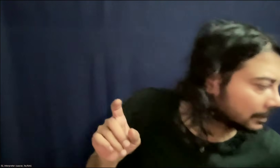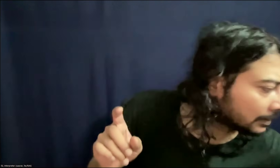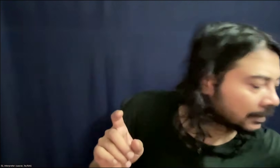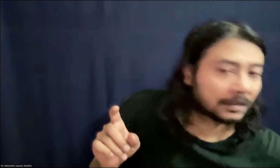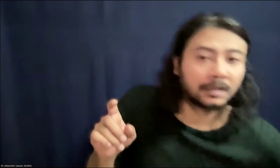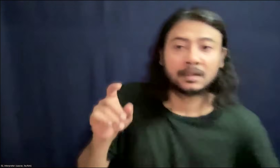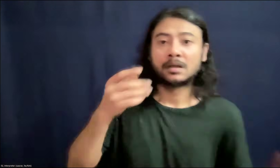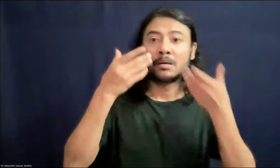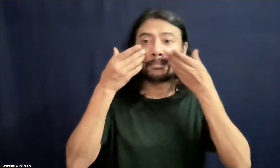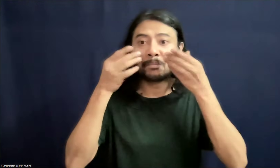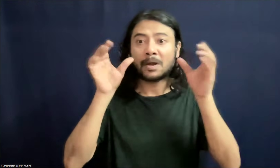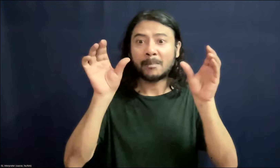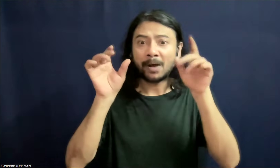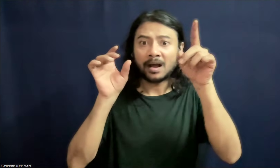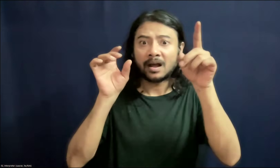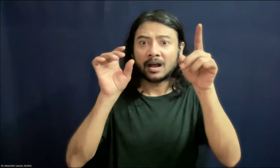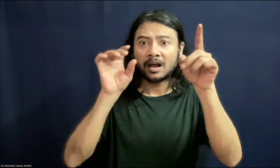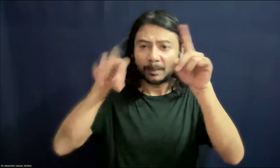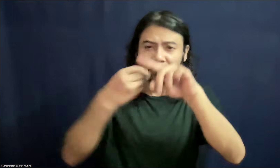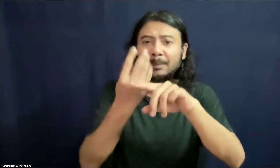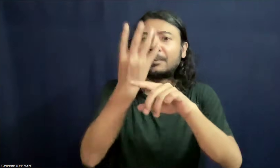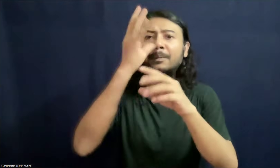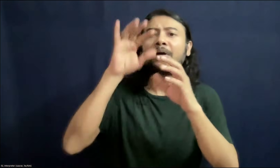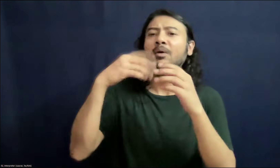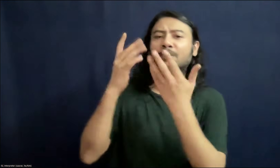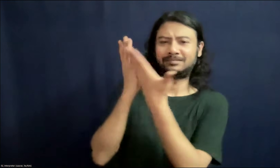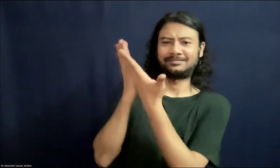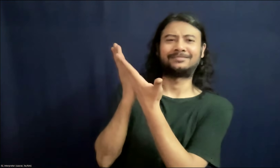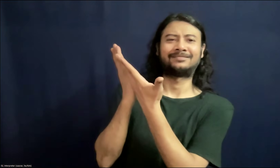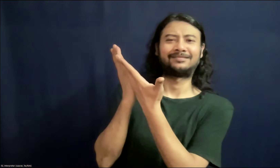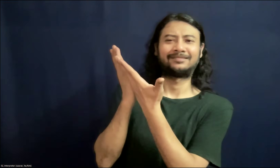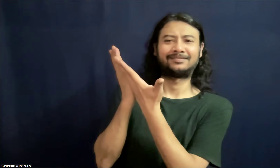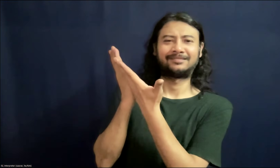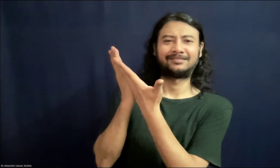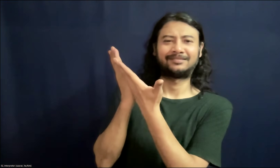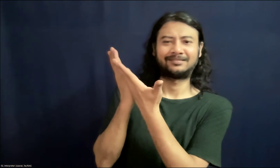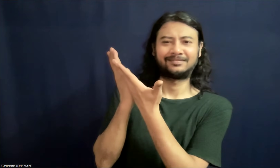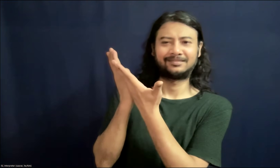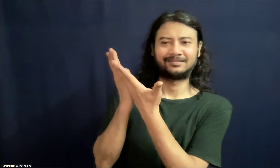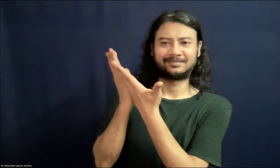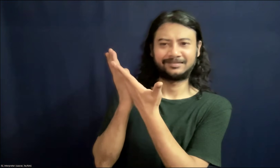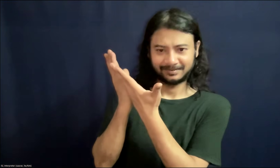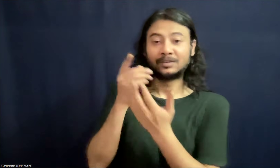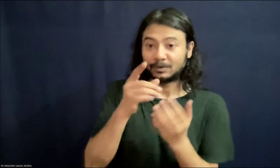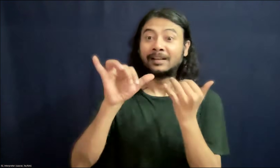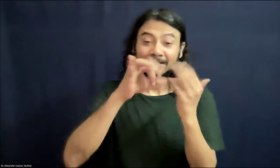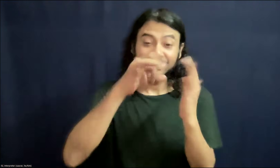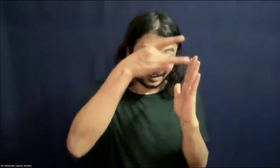He is the supreme source of everything. So once you know Krishna, you will start loving